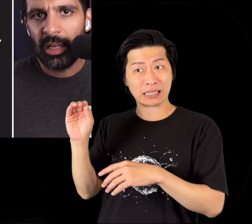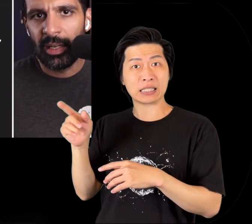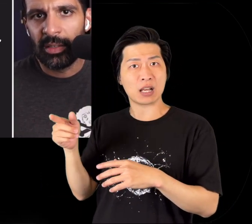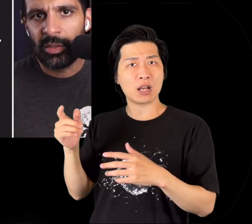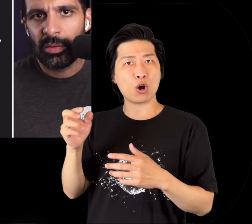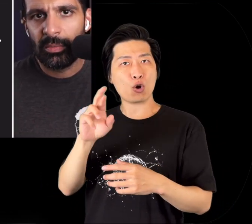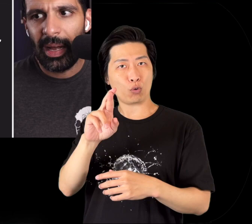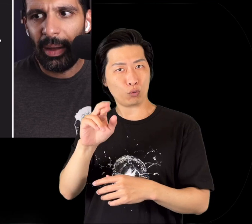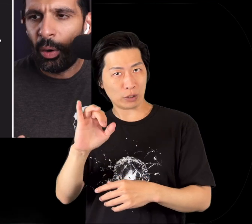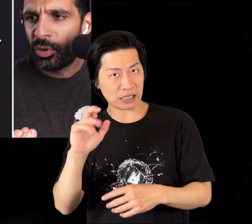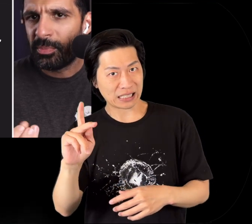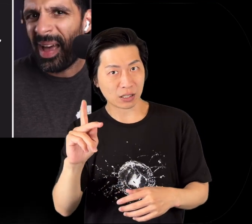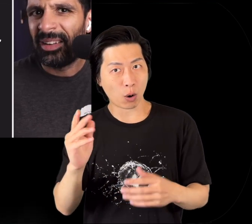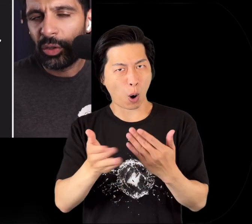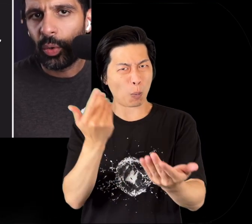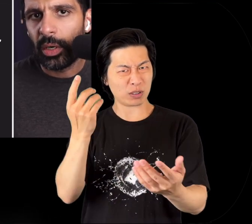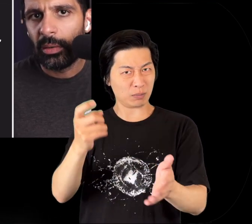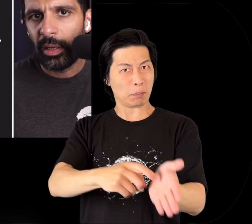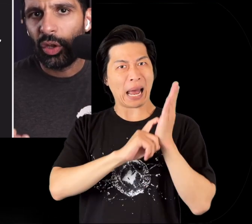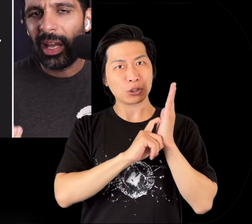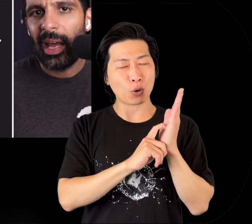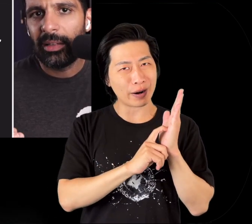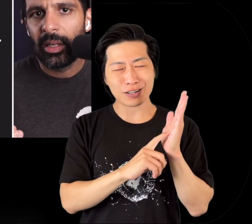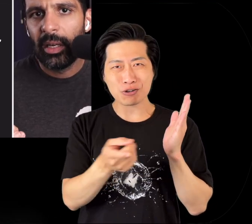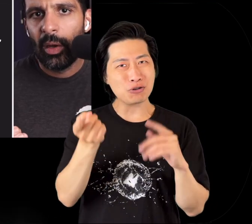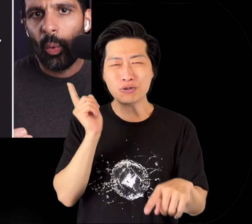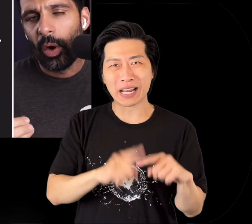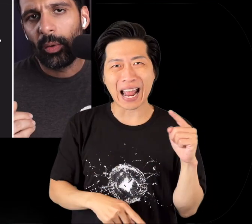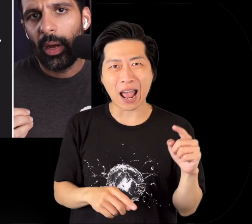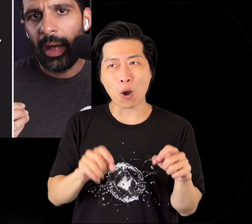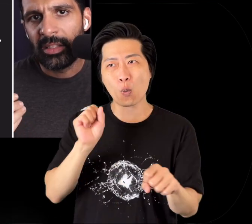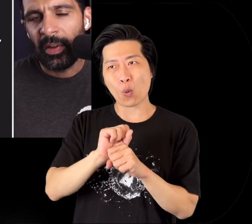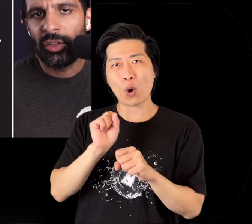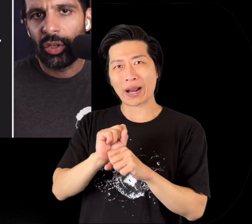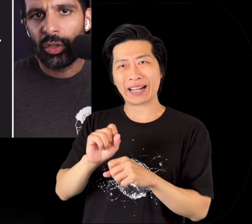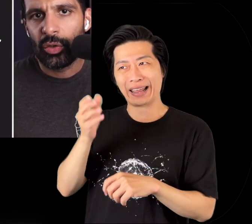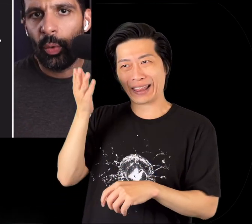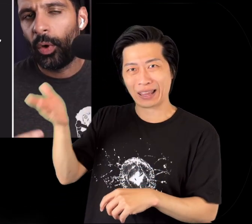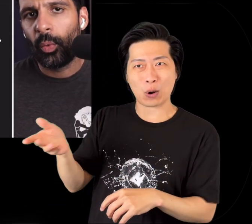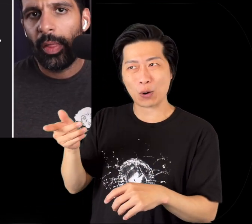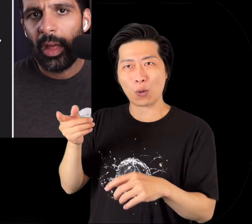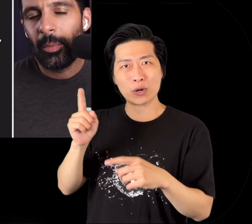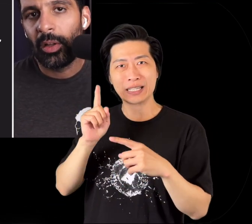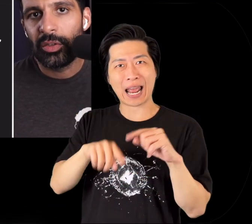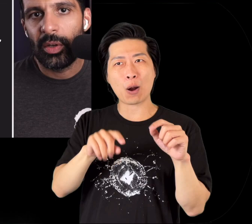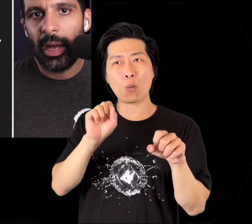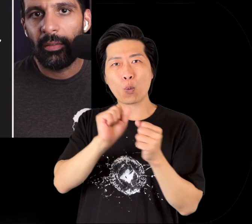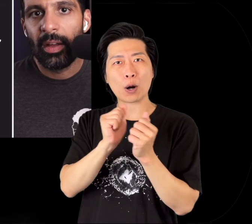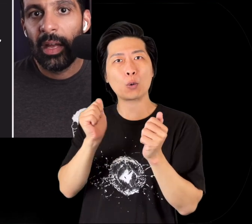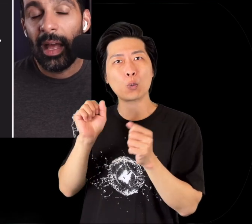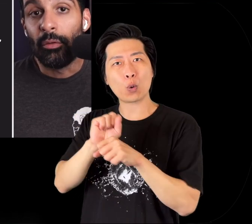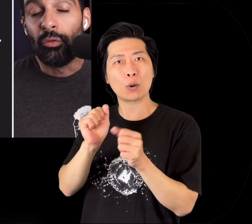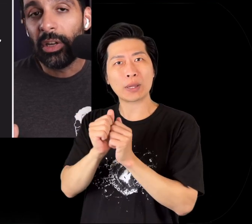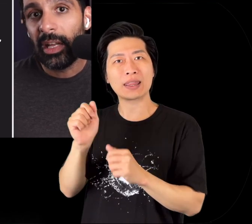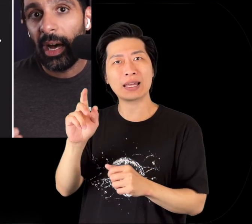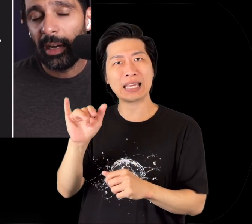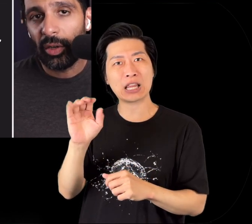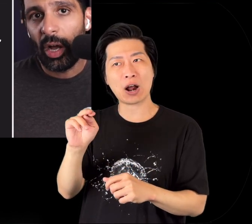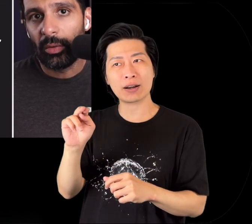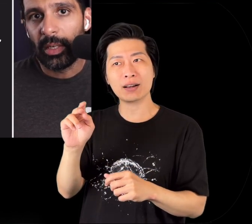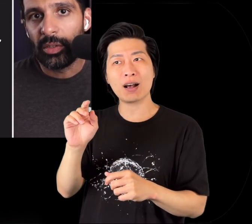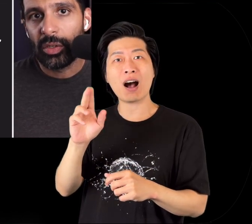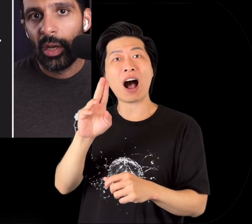risk is almost mandatory. Like, you can't work at his ventures or work with him unless you have a really